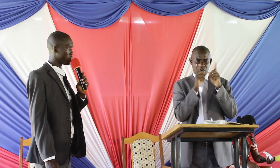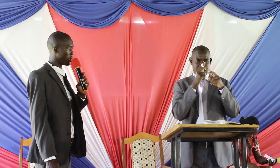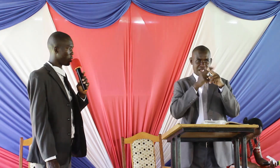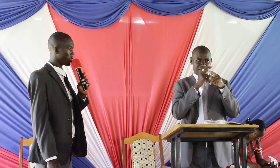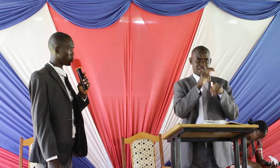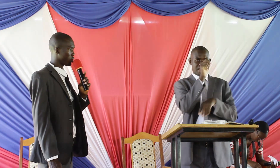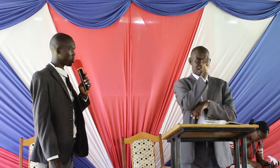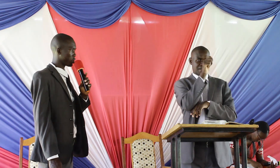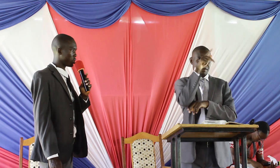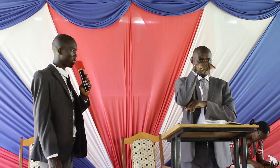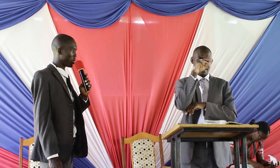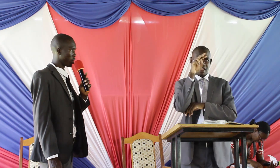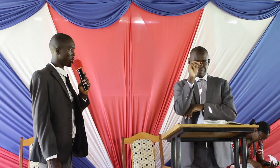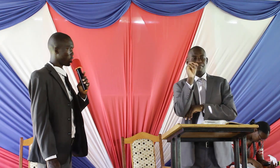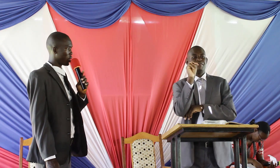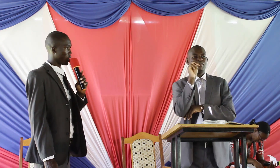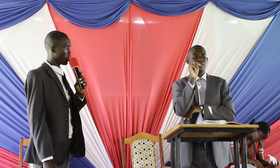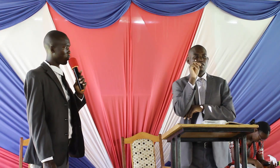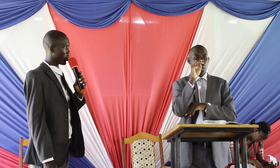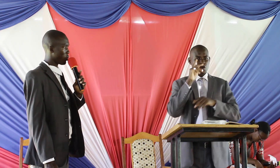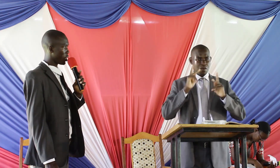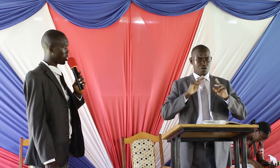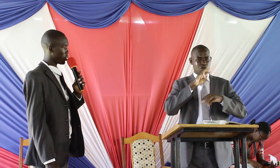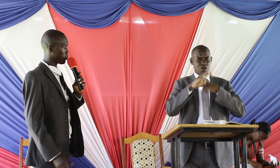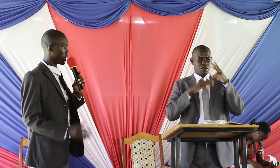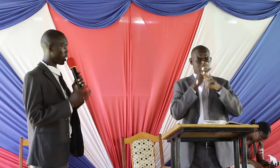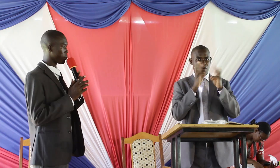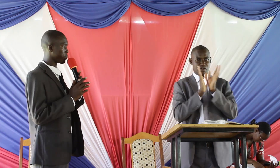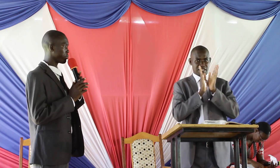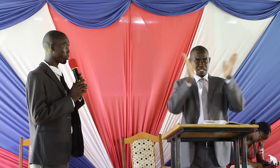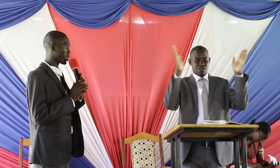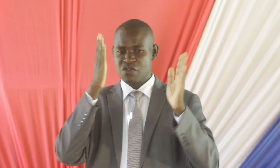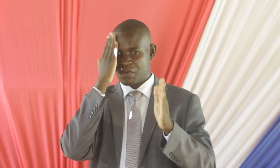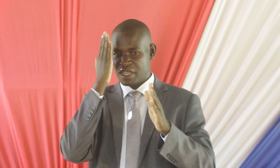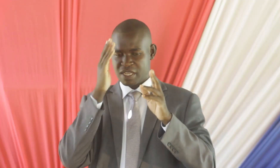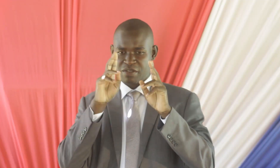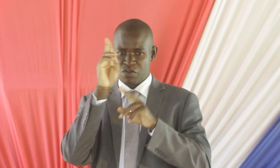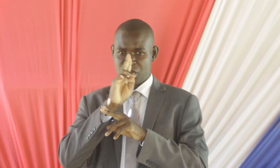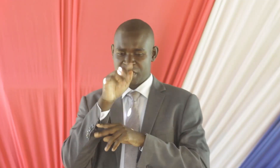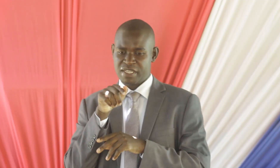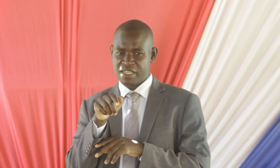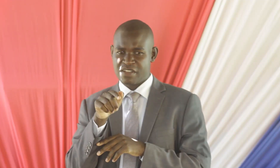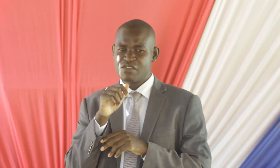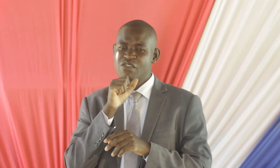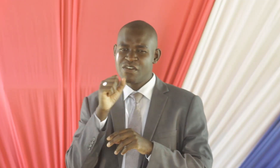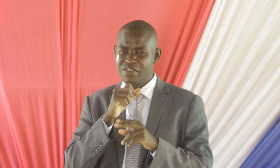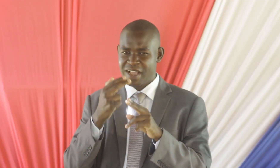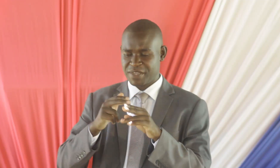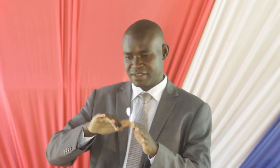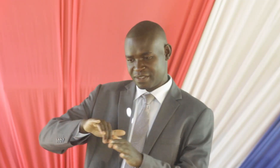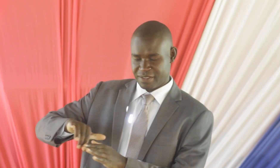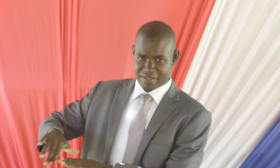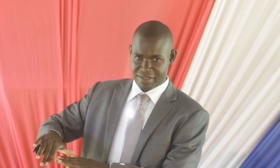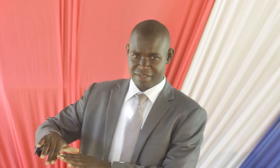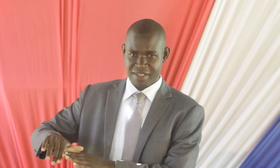That is the name that we're using today, from 8 p.m. It is worldwide. That's